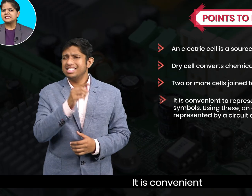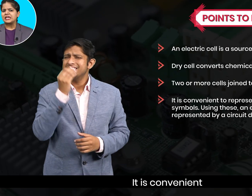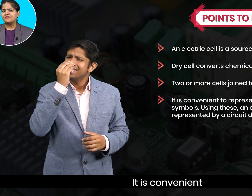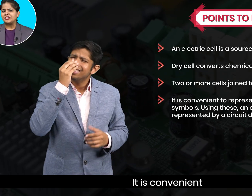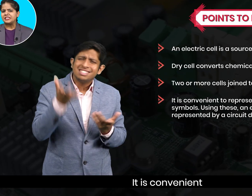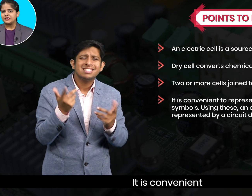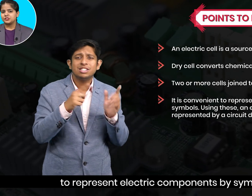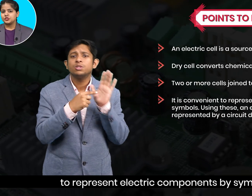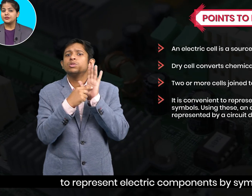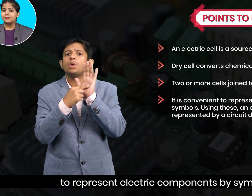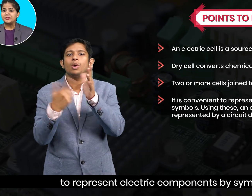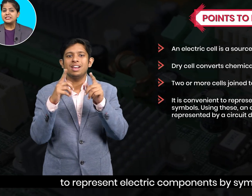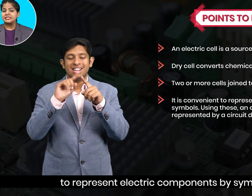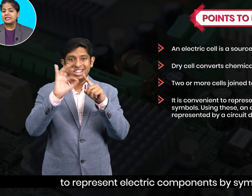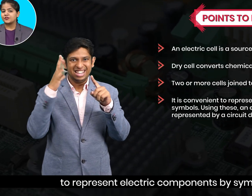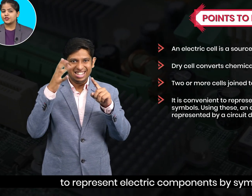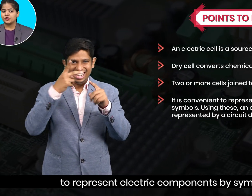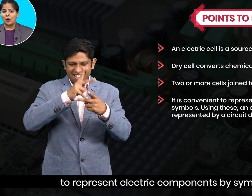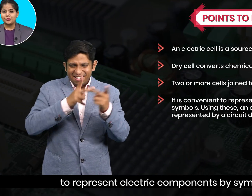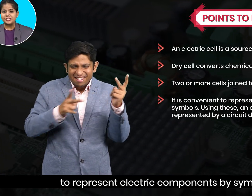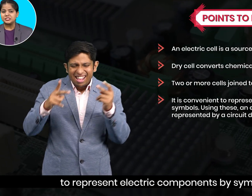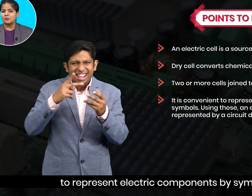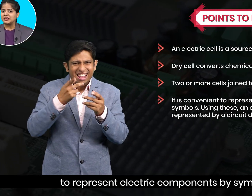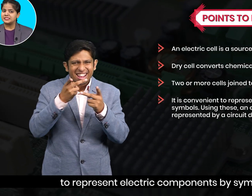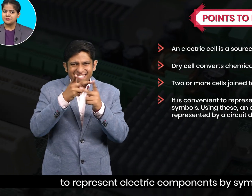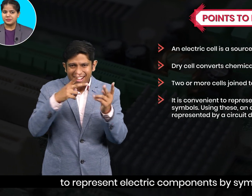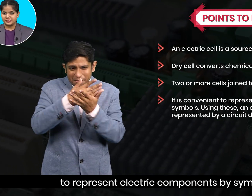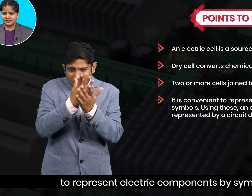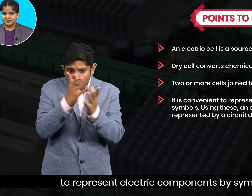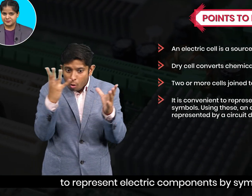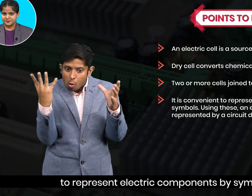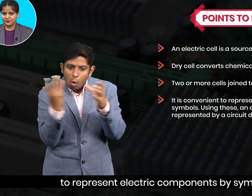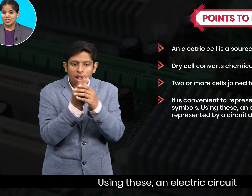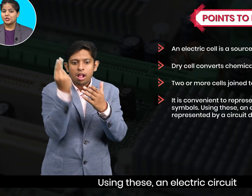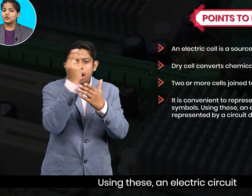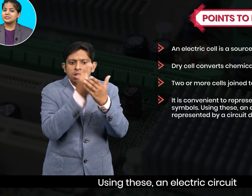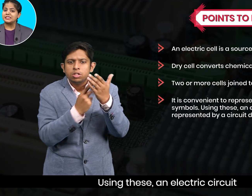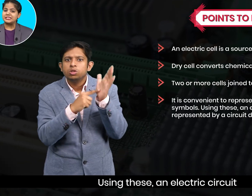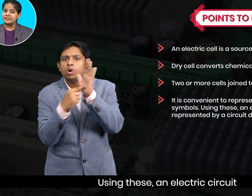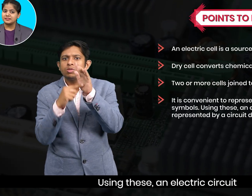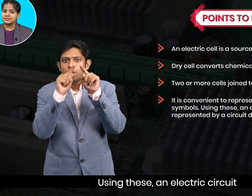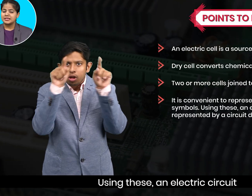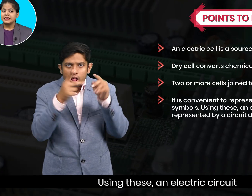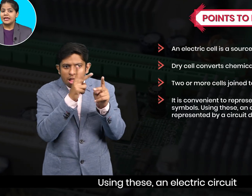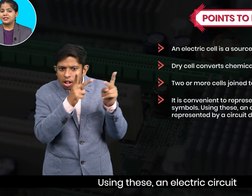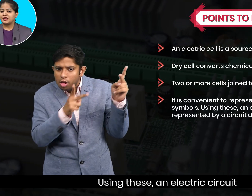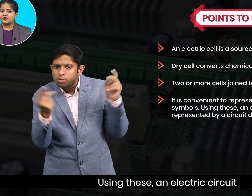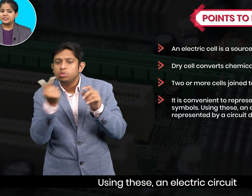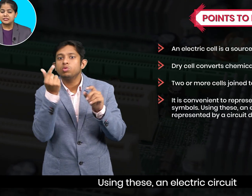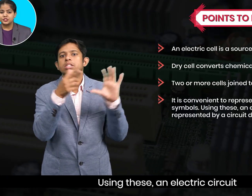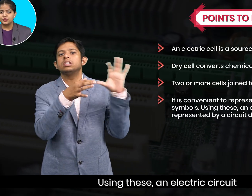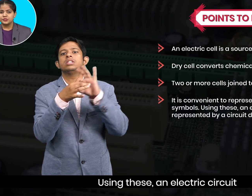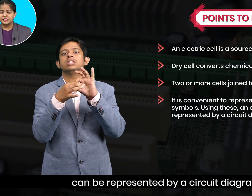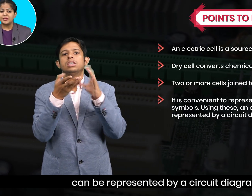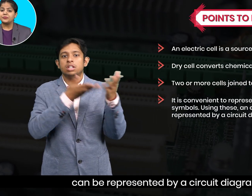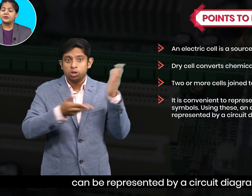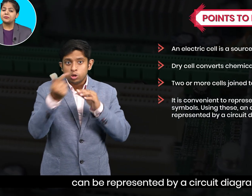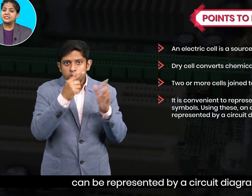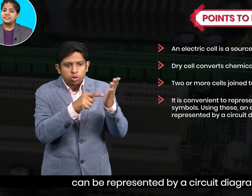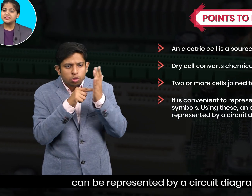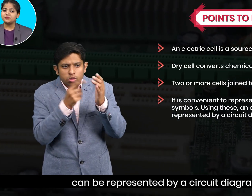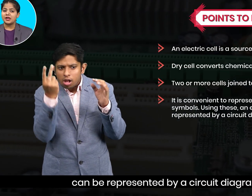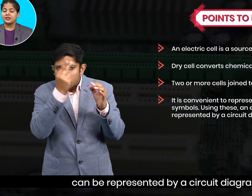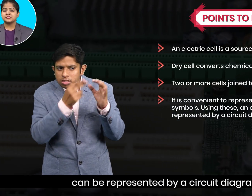It is convenient to represent electric components by symbols. Using these, an electric circuit can